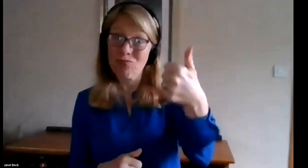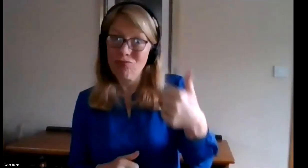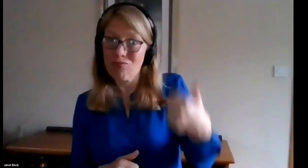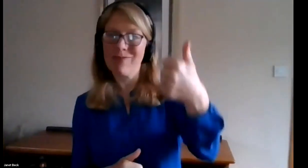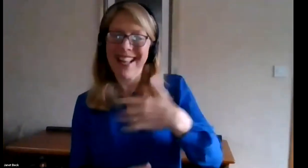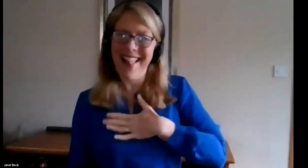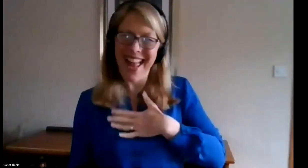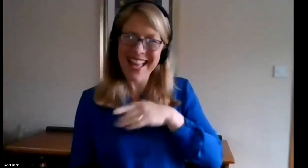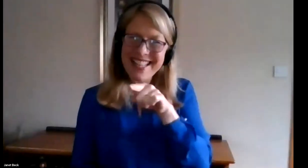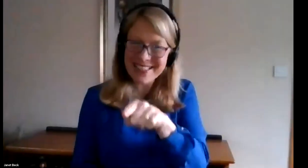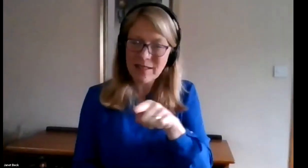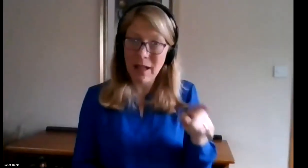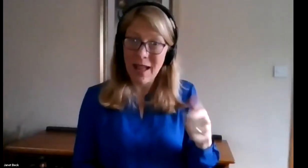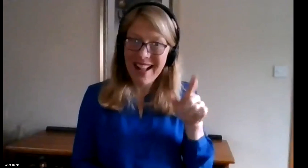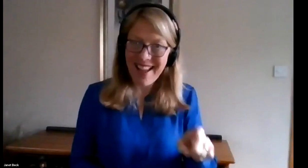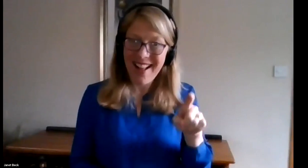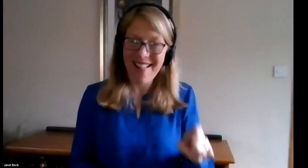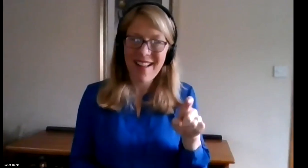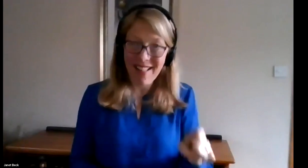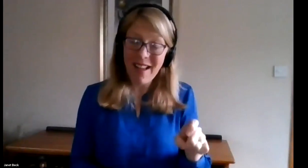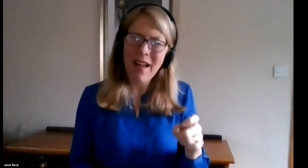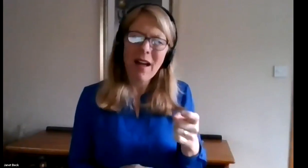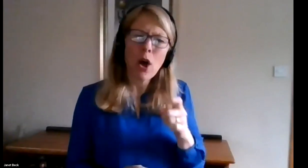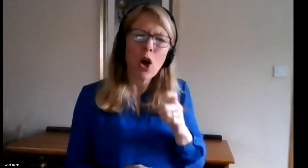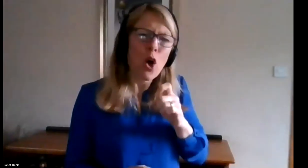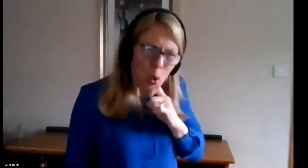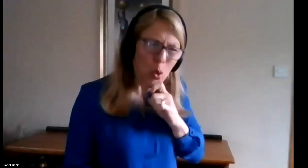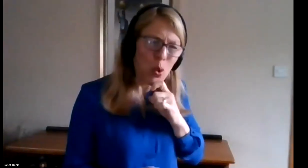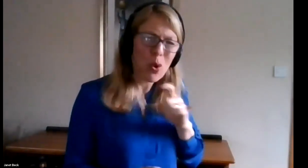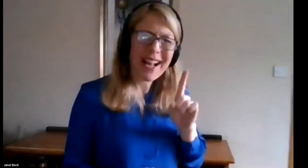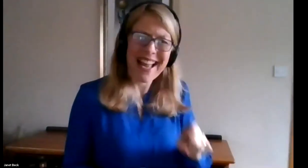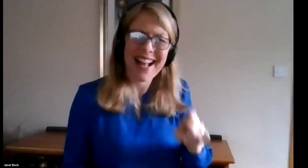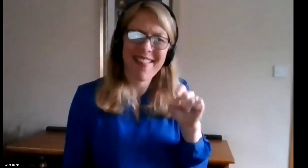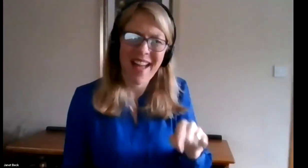and who's tuning in and the demographics of that.